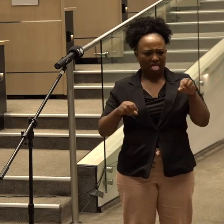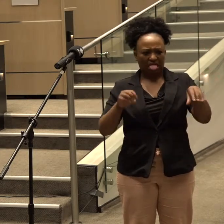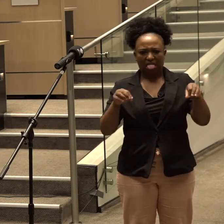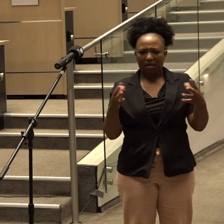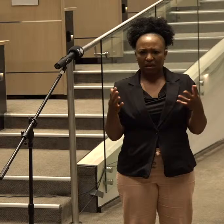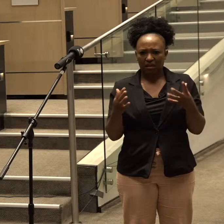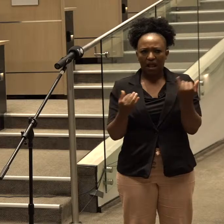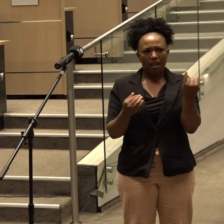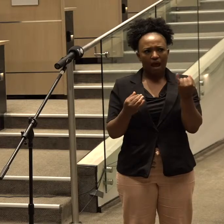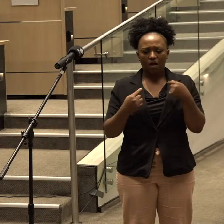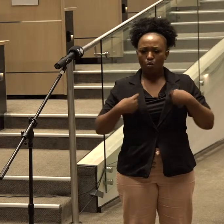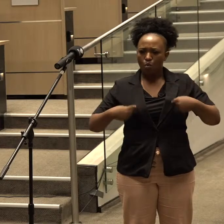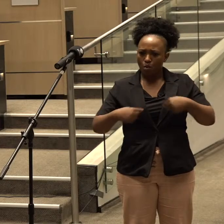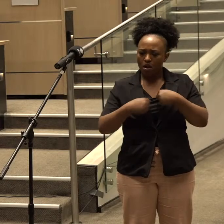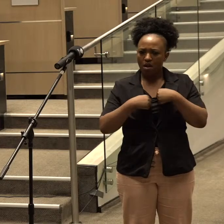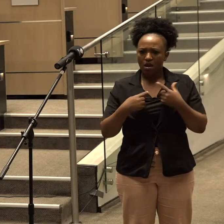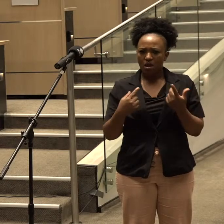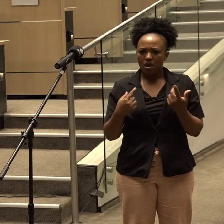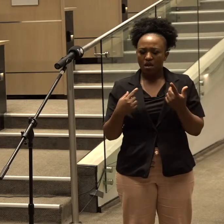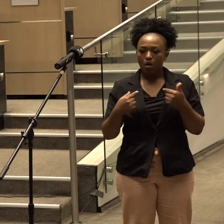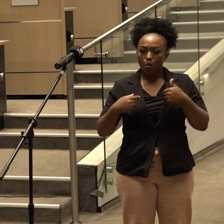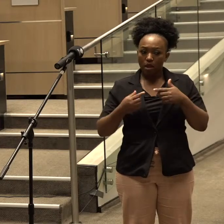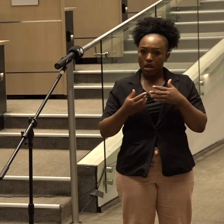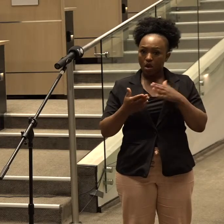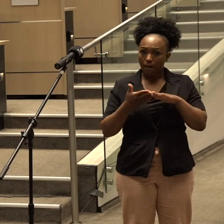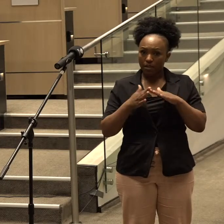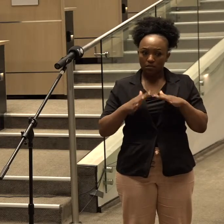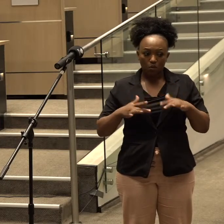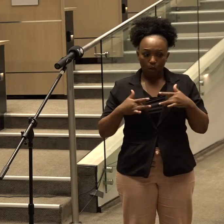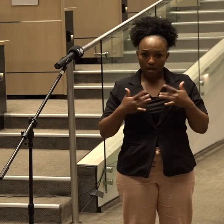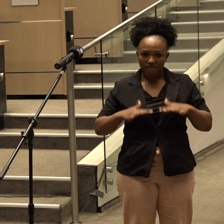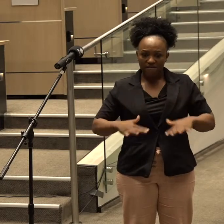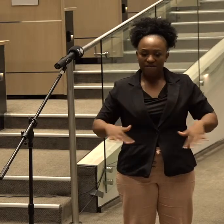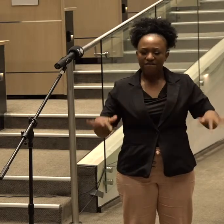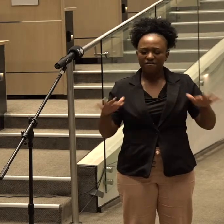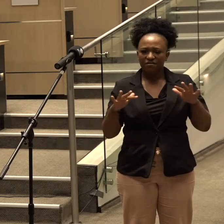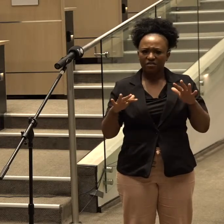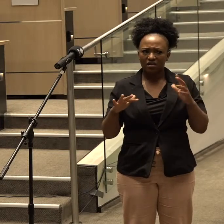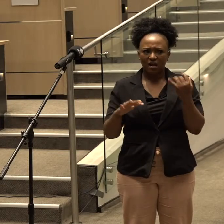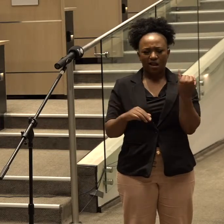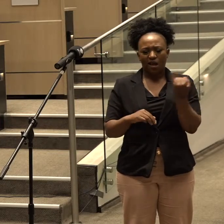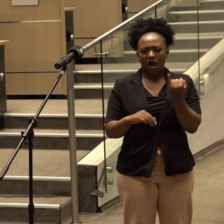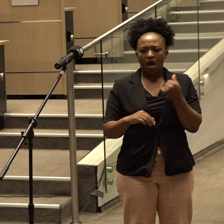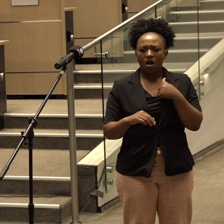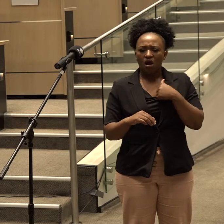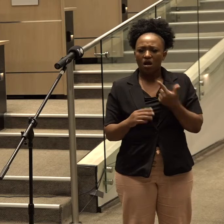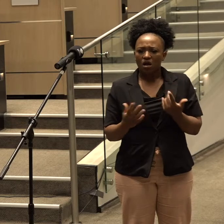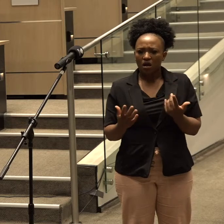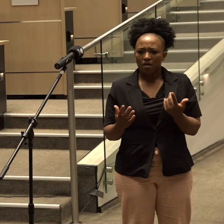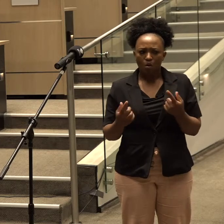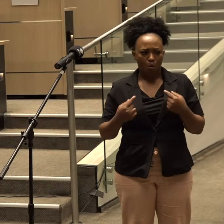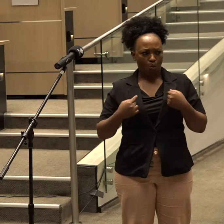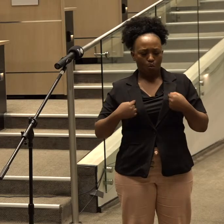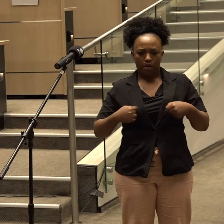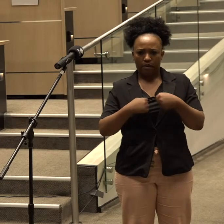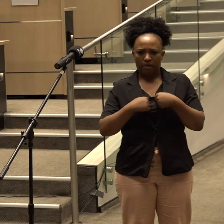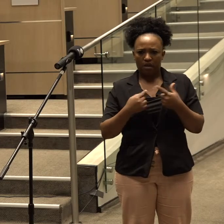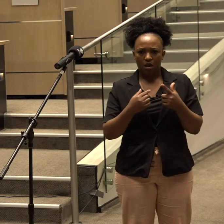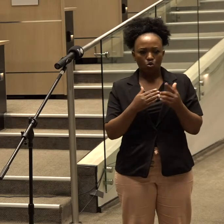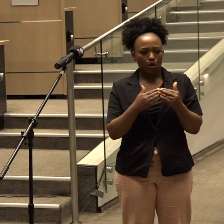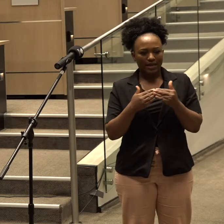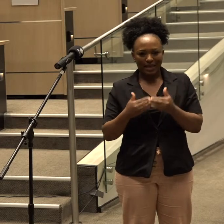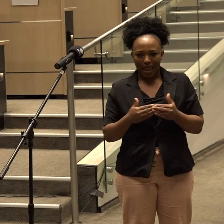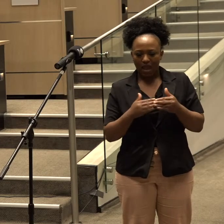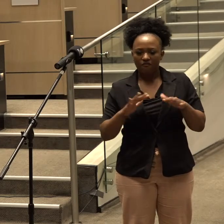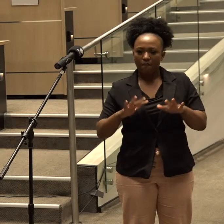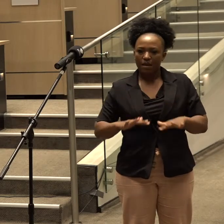we are is we are staying around that place it will be like we are the ones who are not taking care